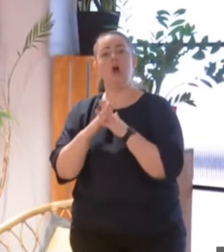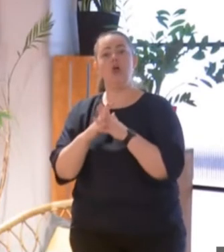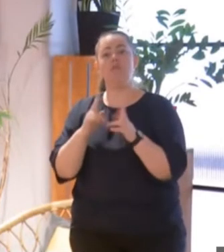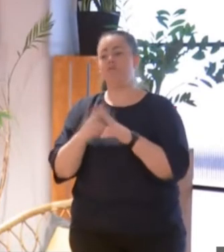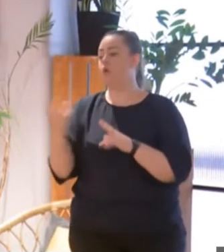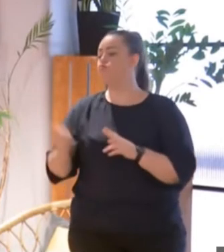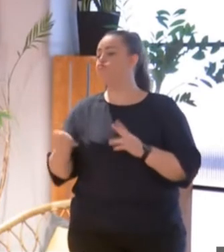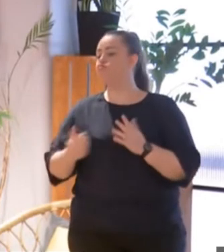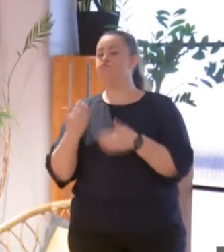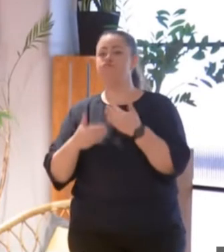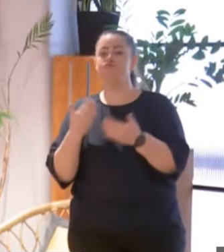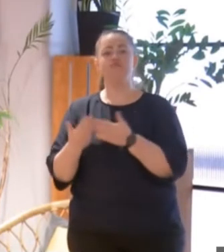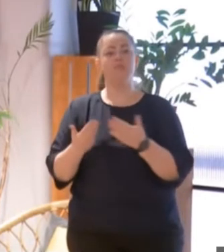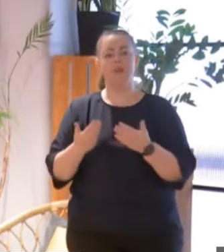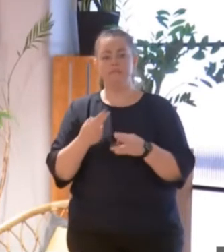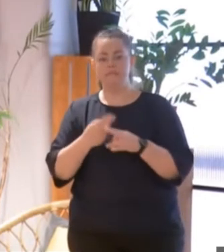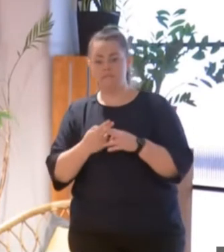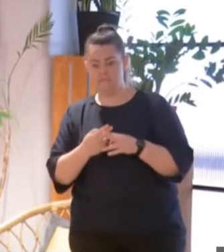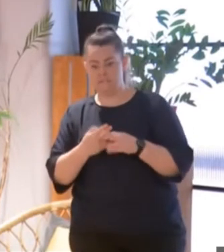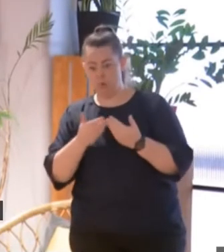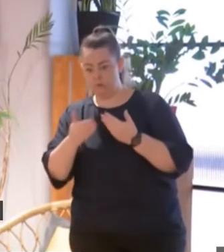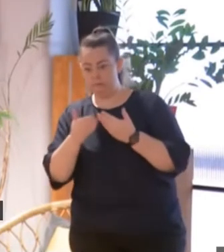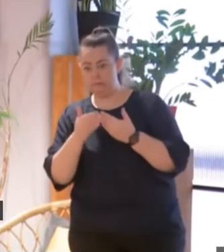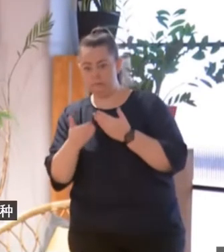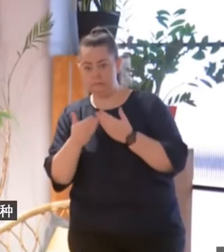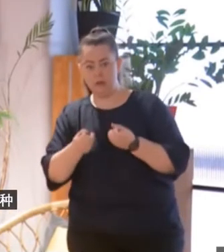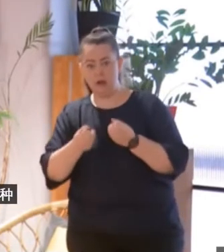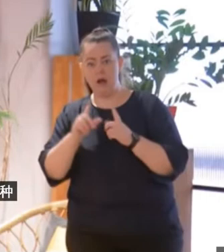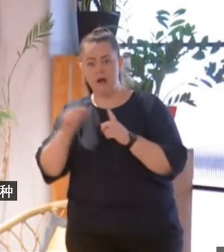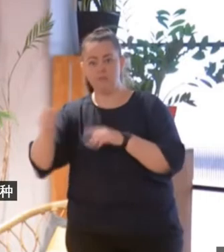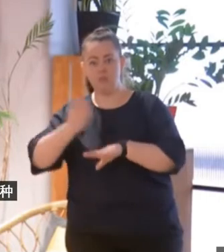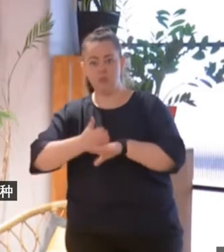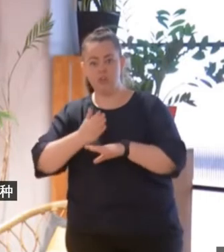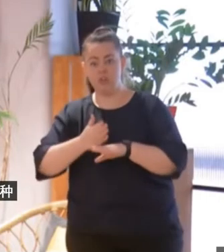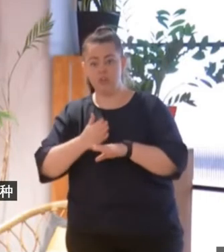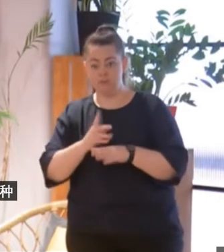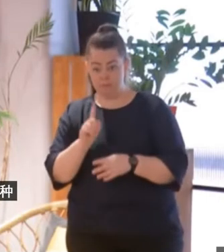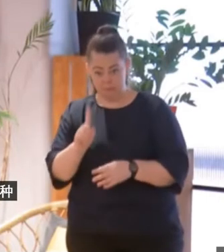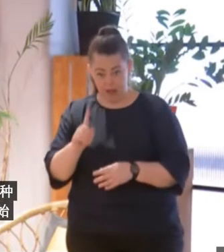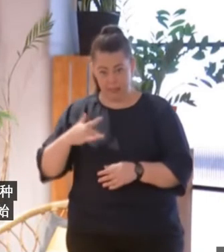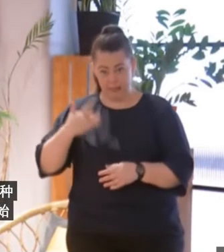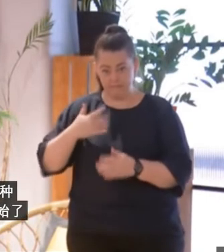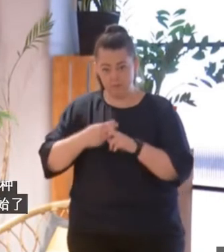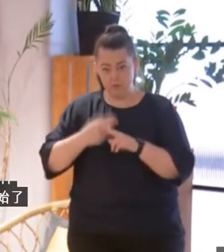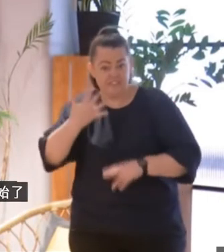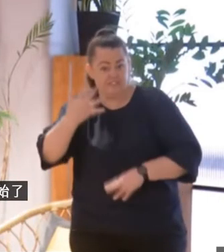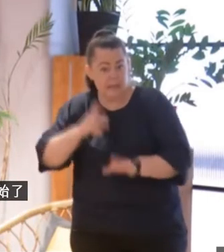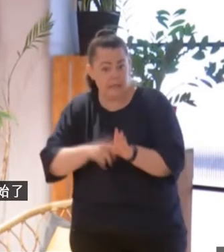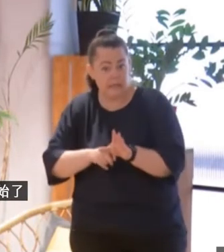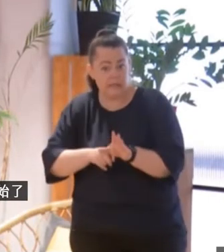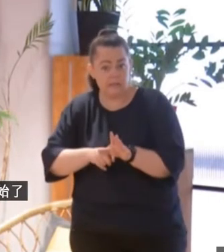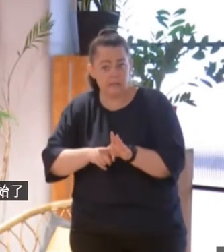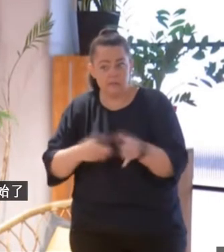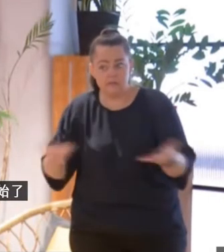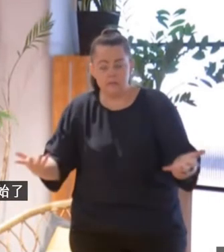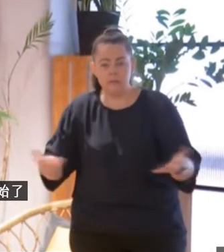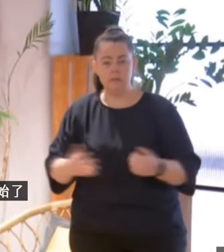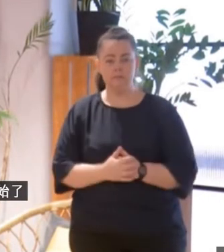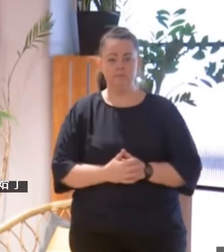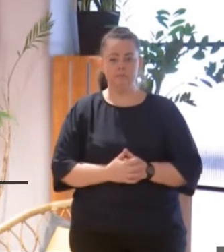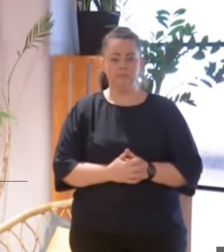that. But it isn't any wonder. As a nation, this economic disadvantage starts early. We pay our daughters